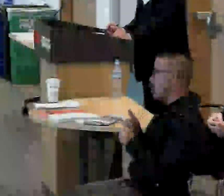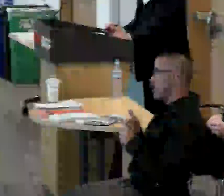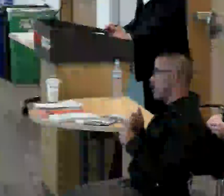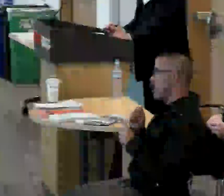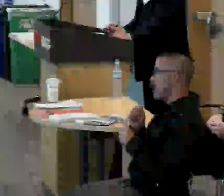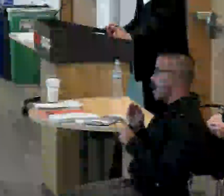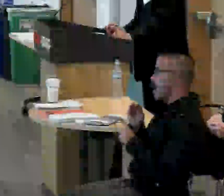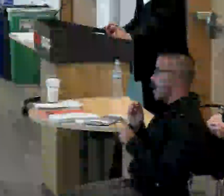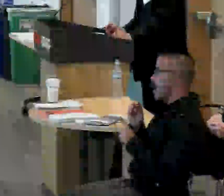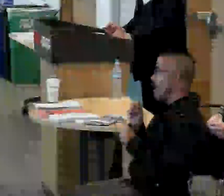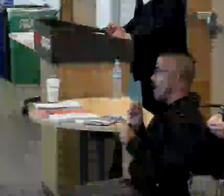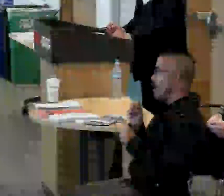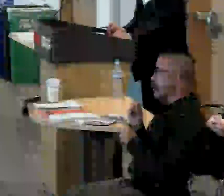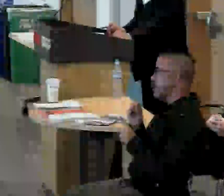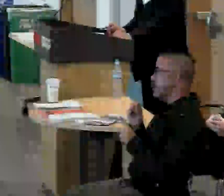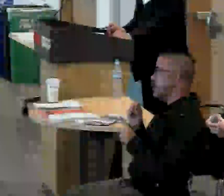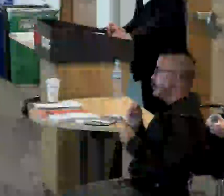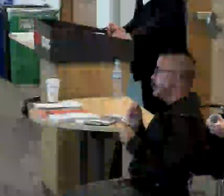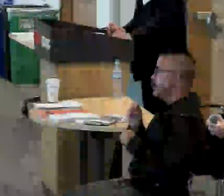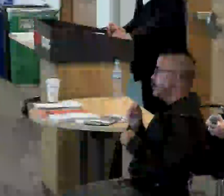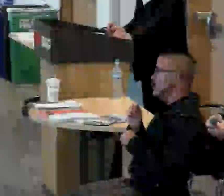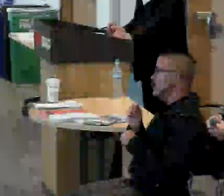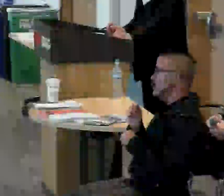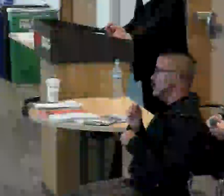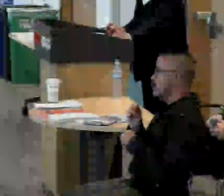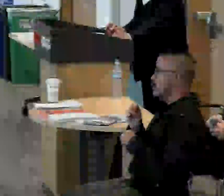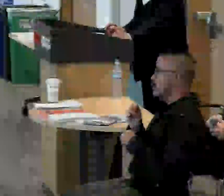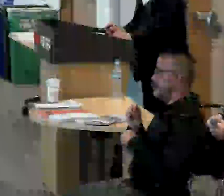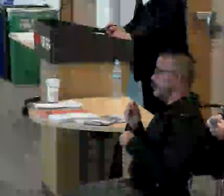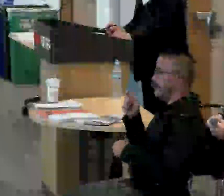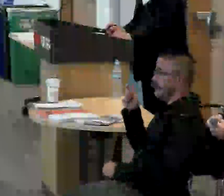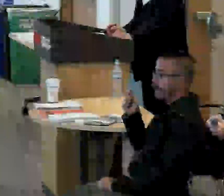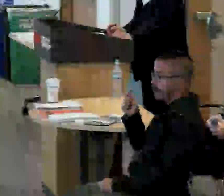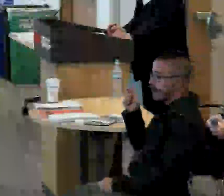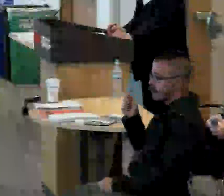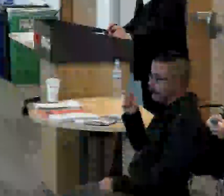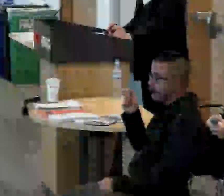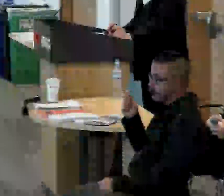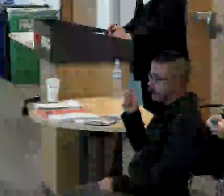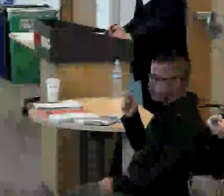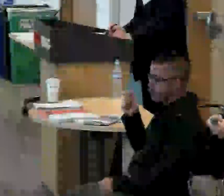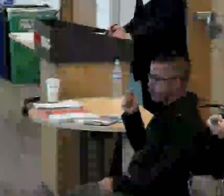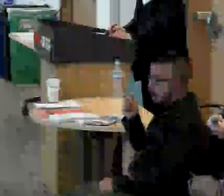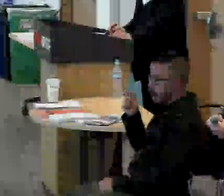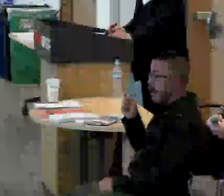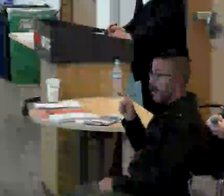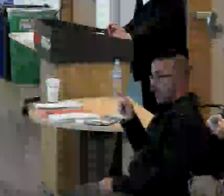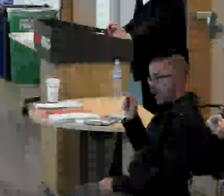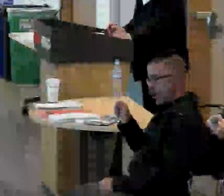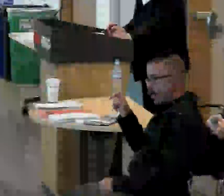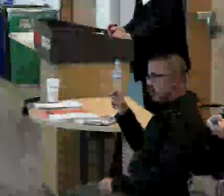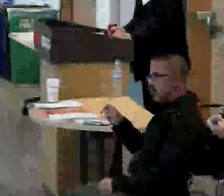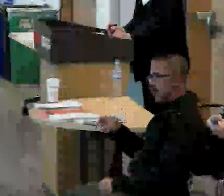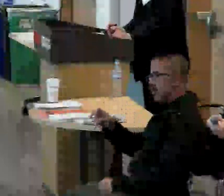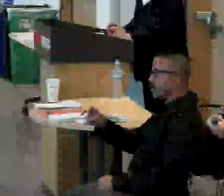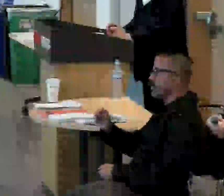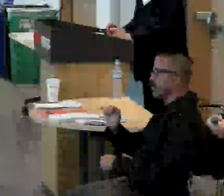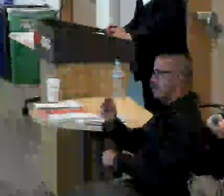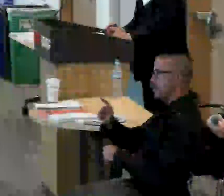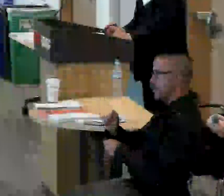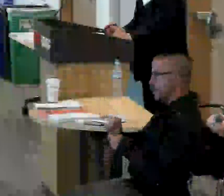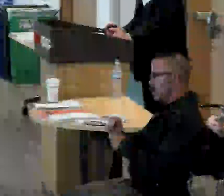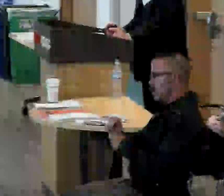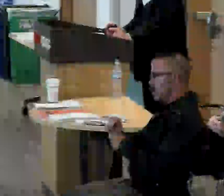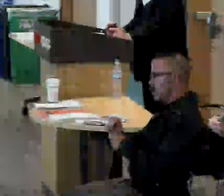are on public benefits that could possibly transition and